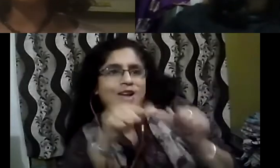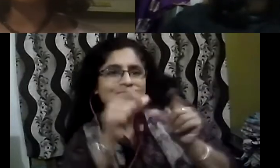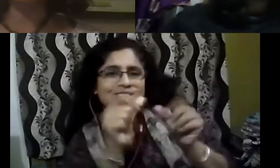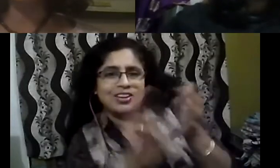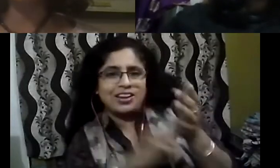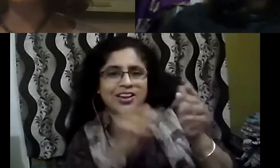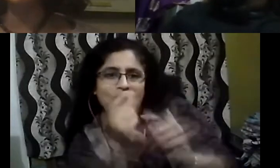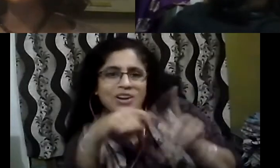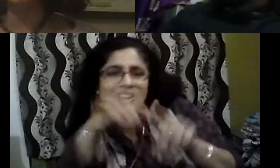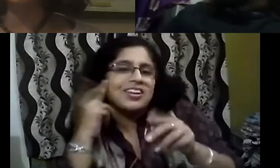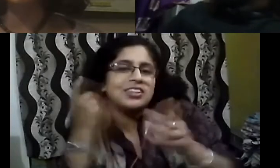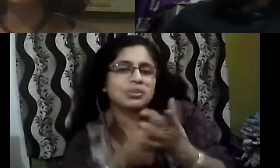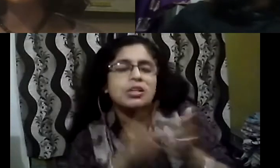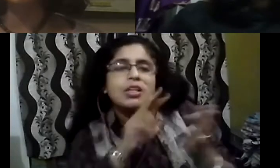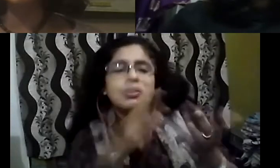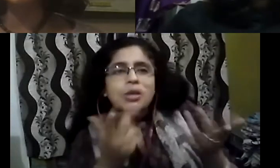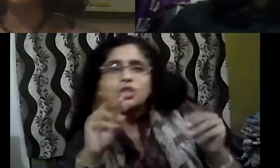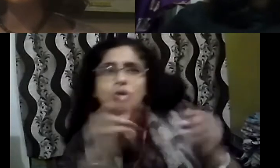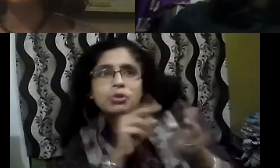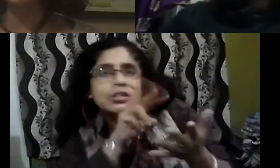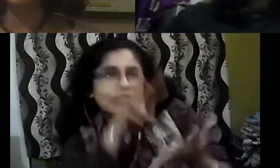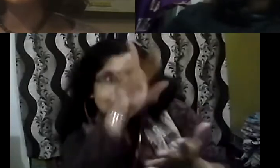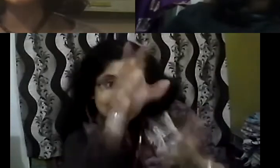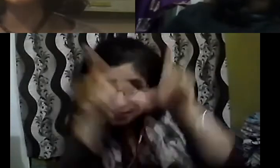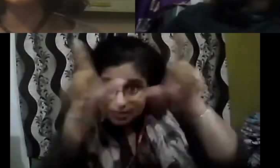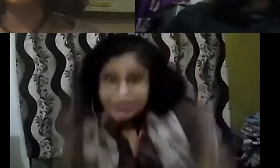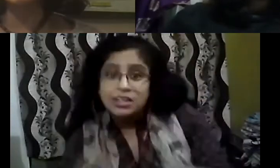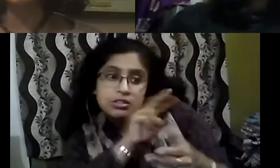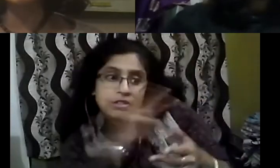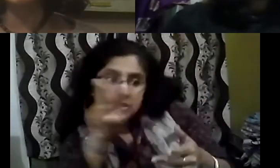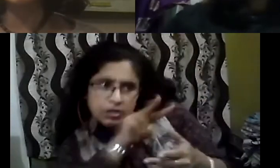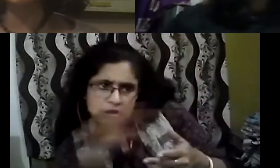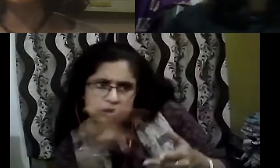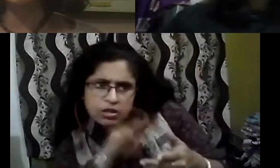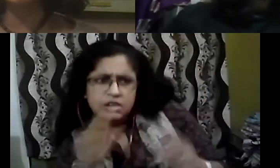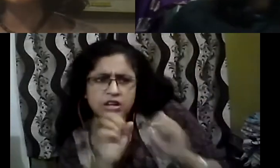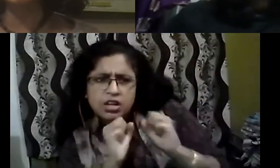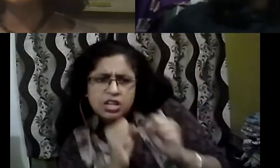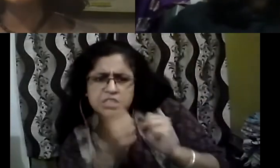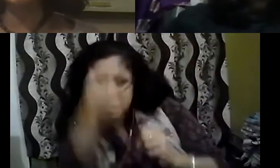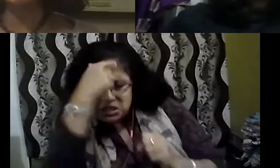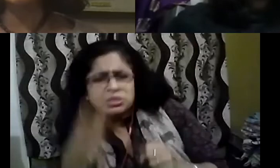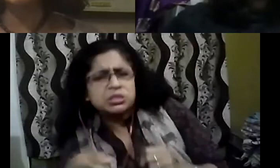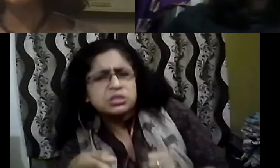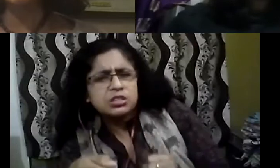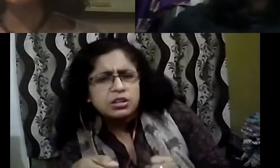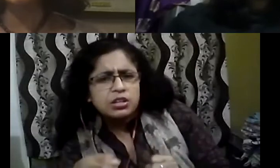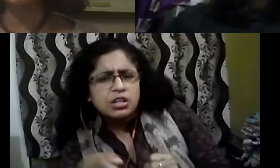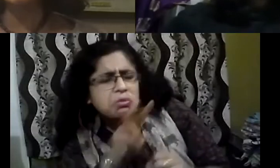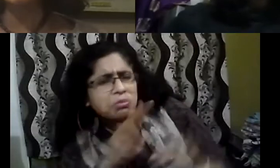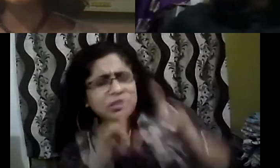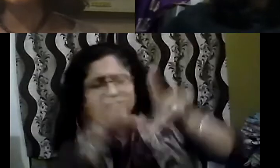reader software. The constraint about the Rohit is he can't see the